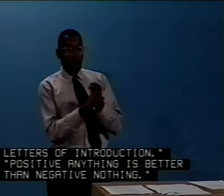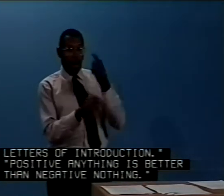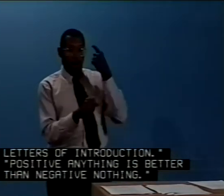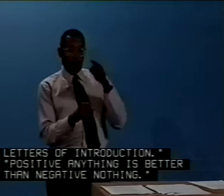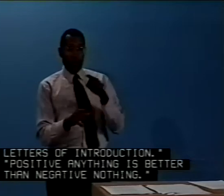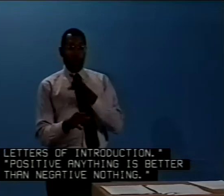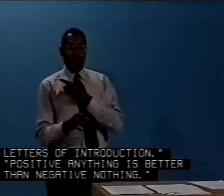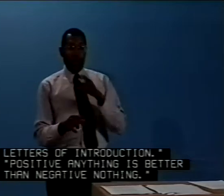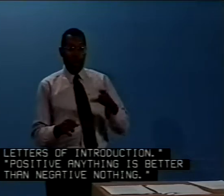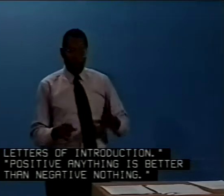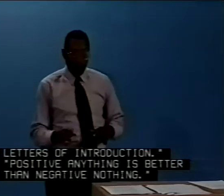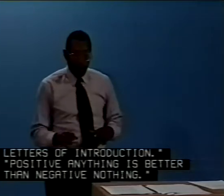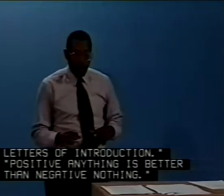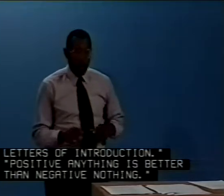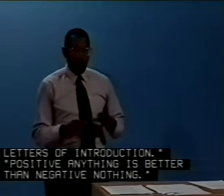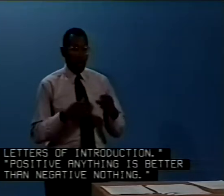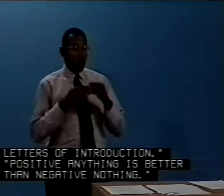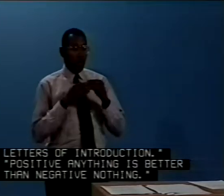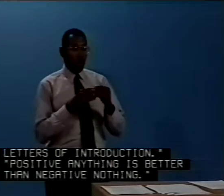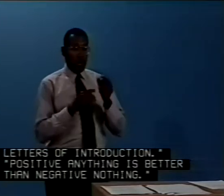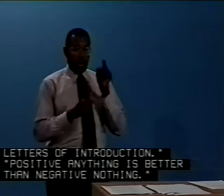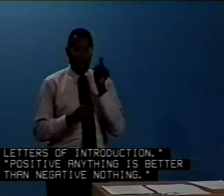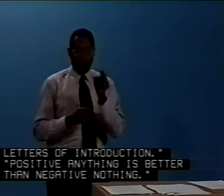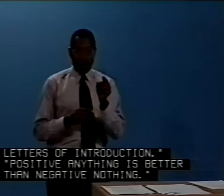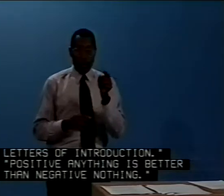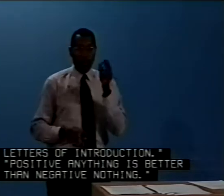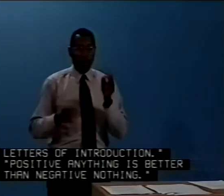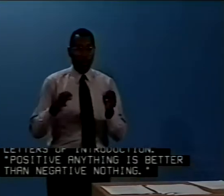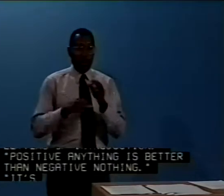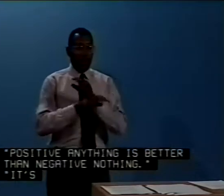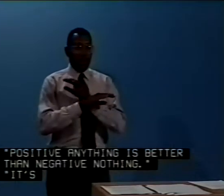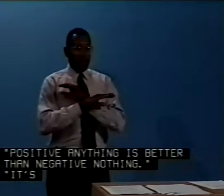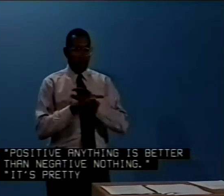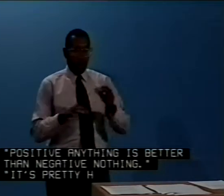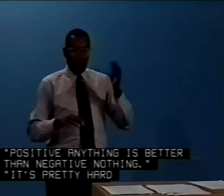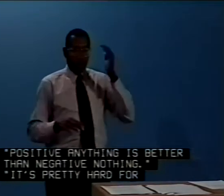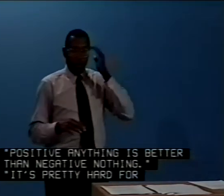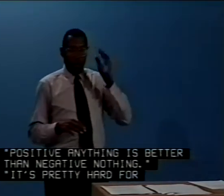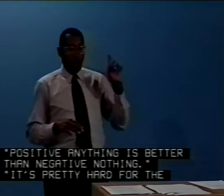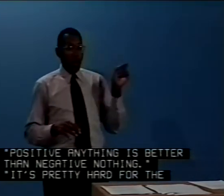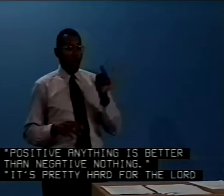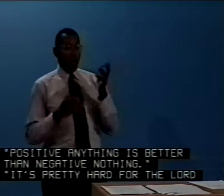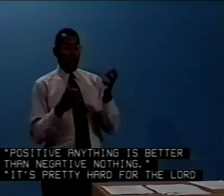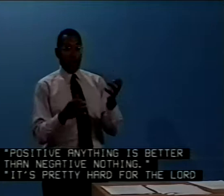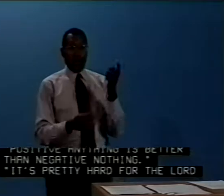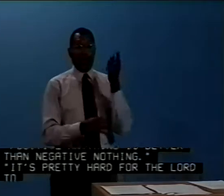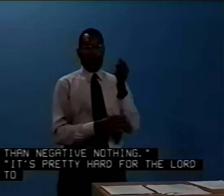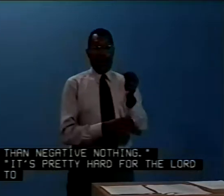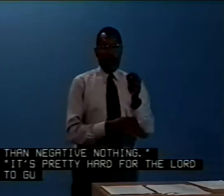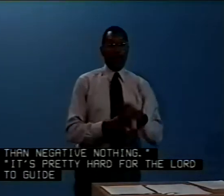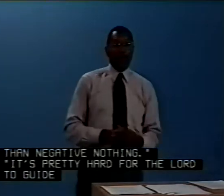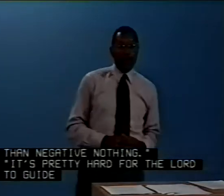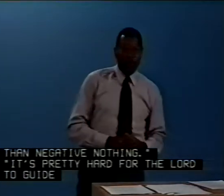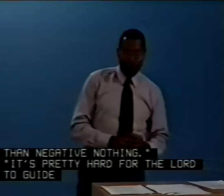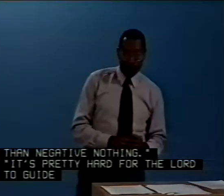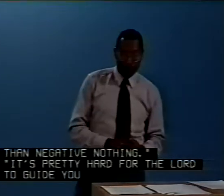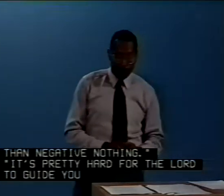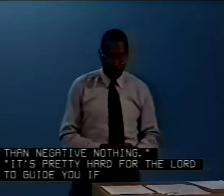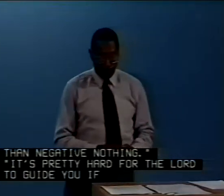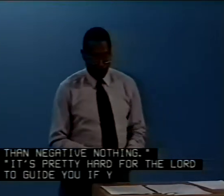It's pretty hard for the Lord to guide you if you haven't made up your mind